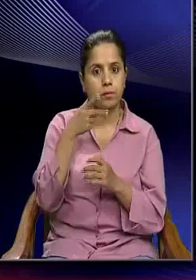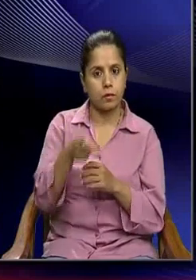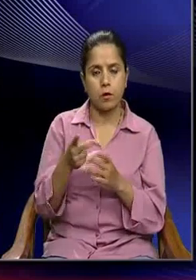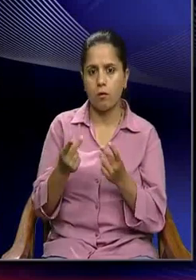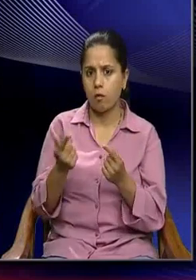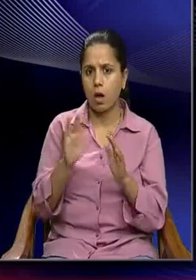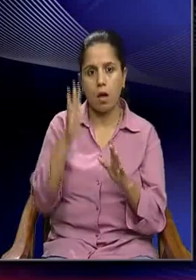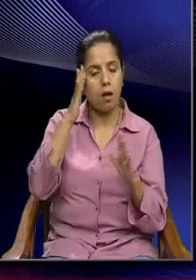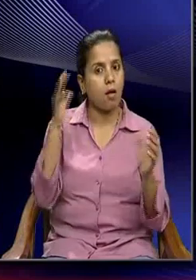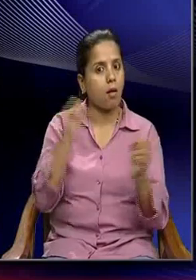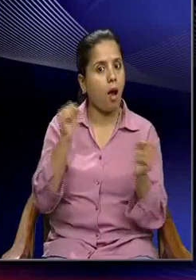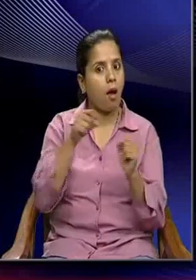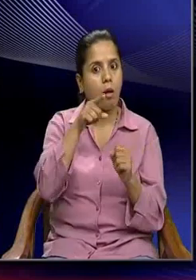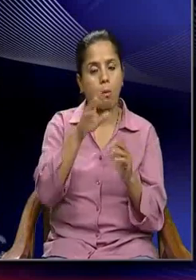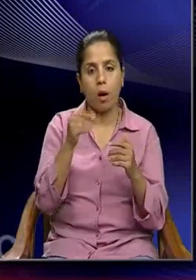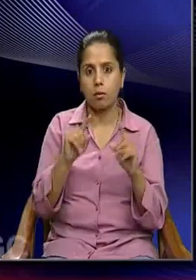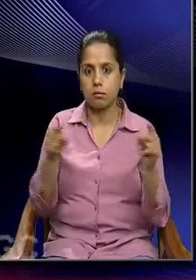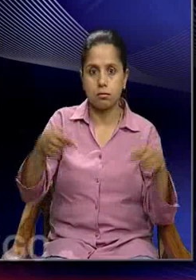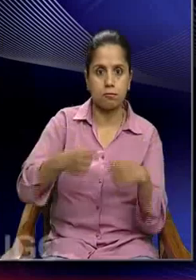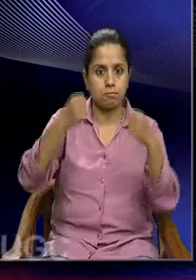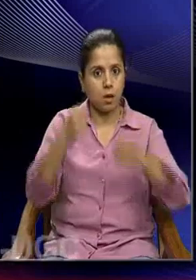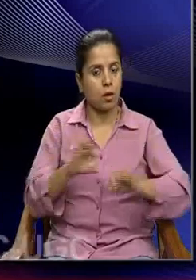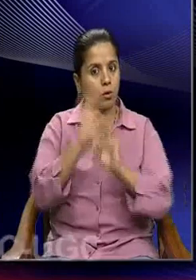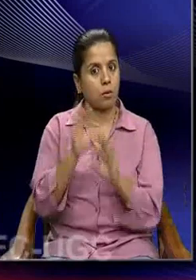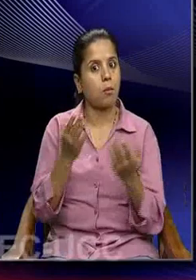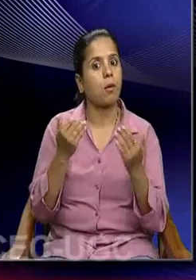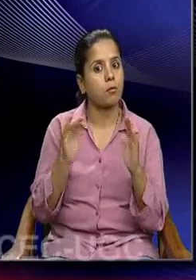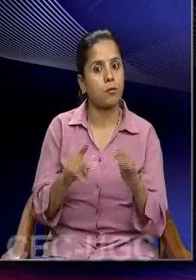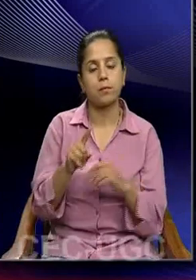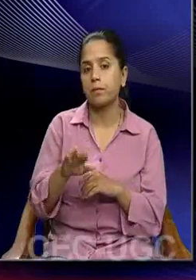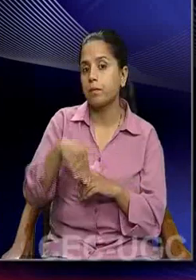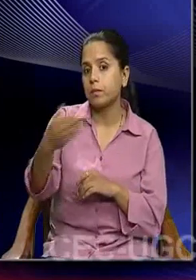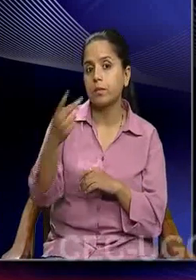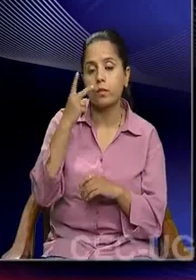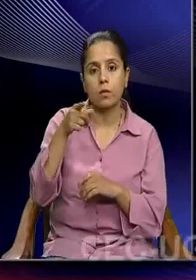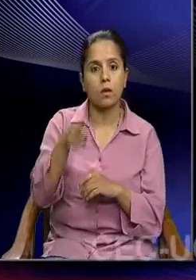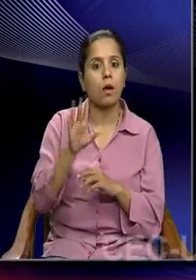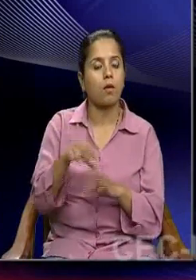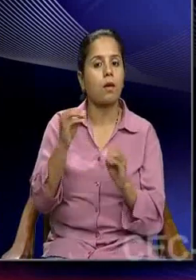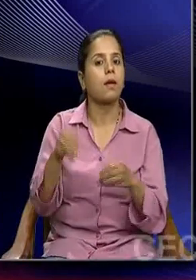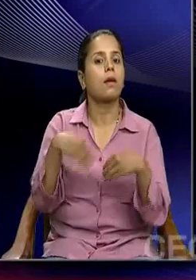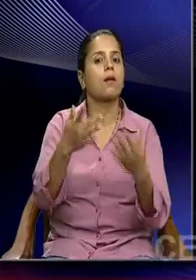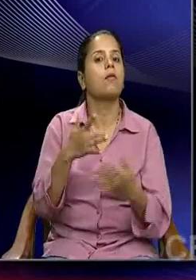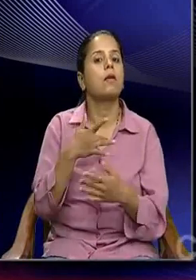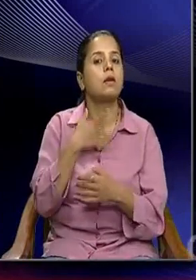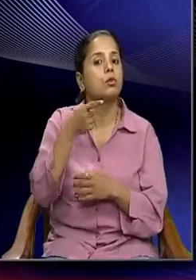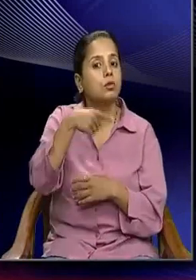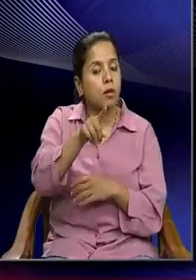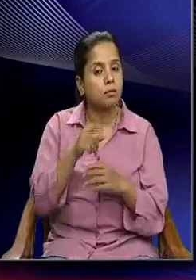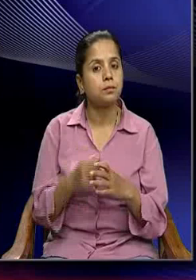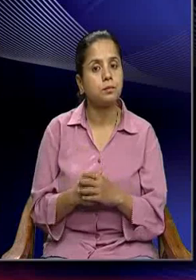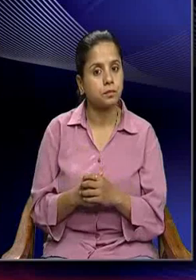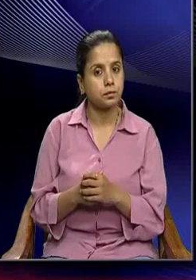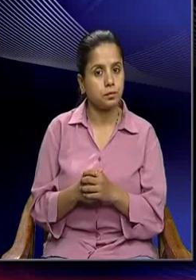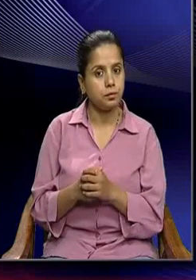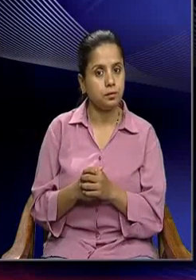and comfortable posture, it will then facilitate you to